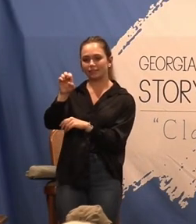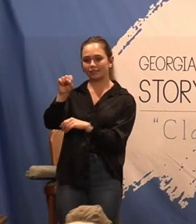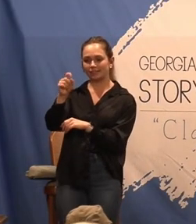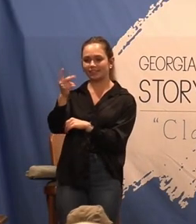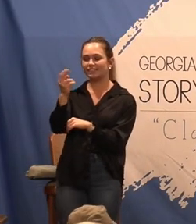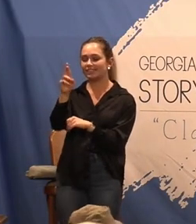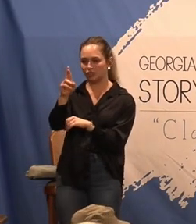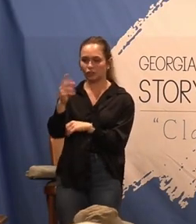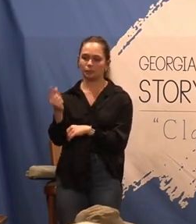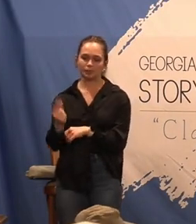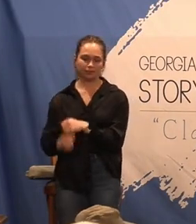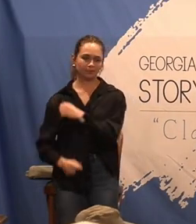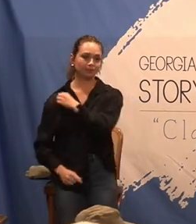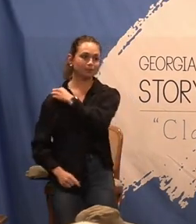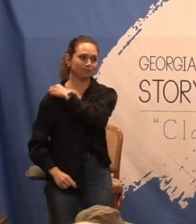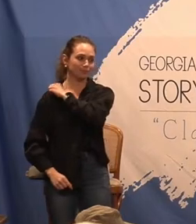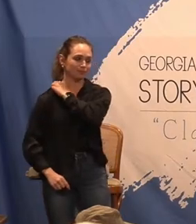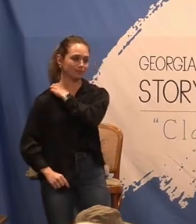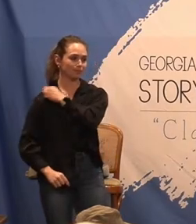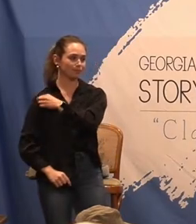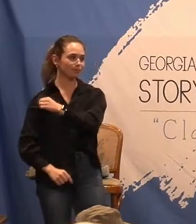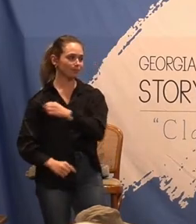Gomez.